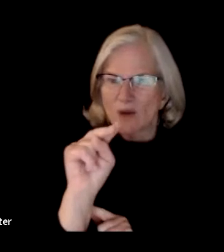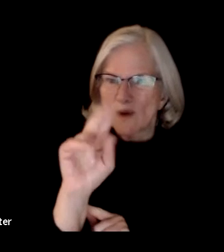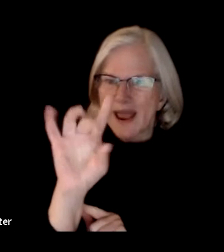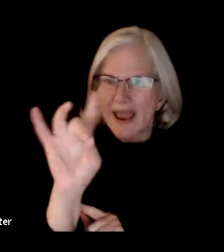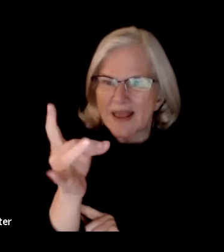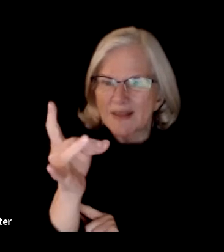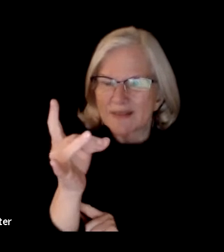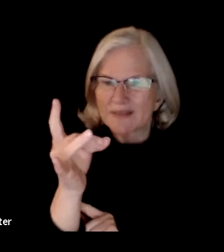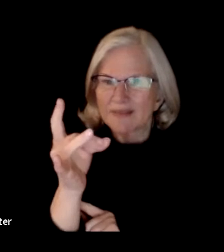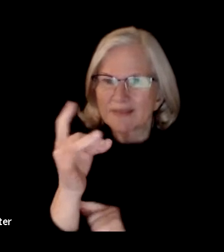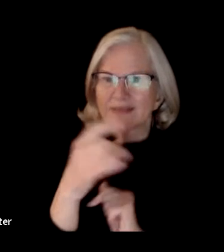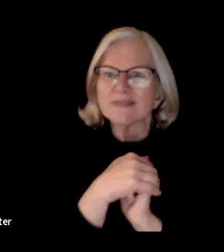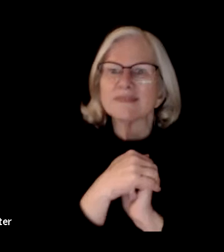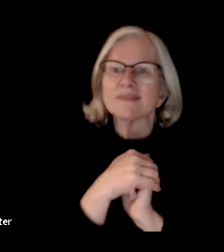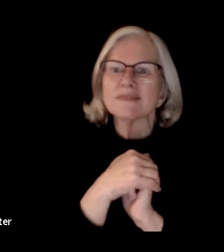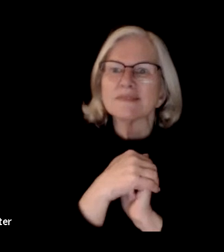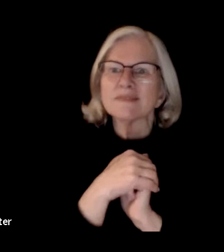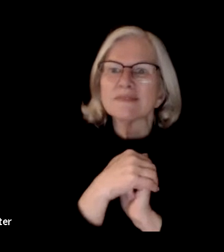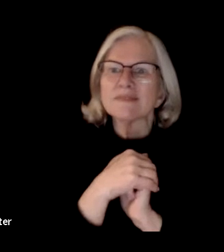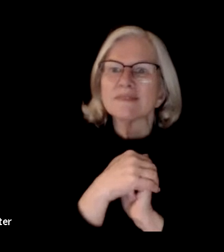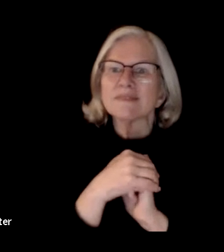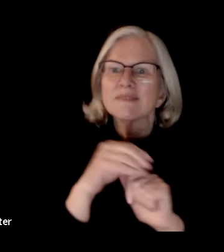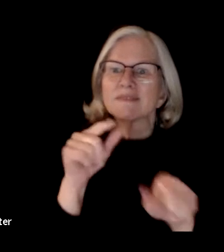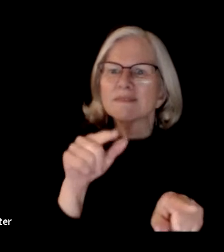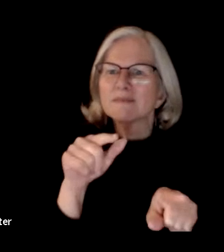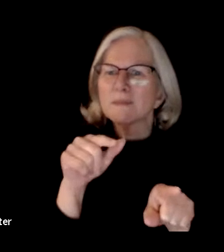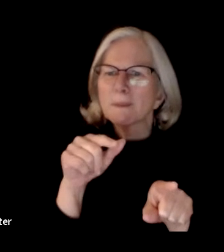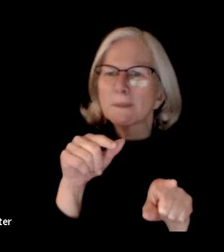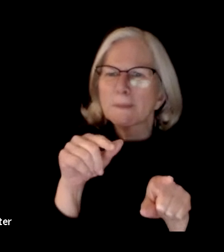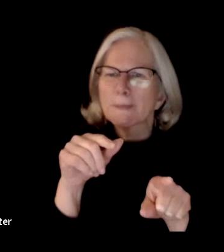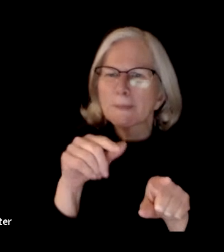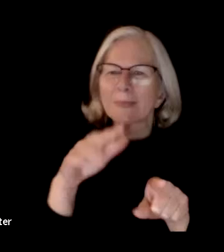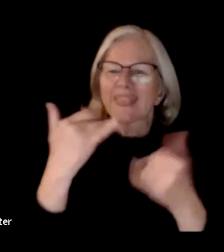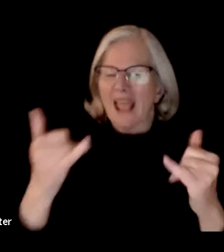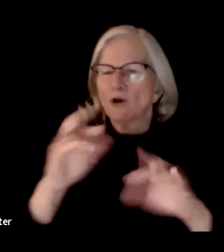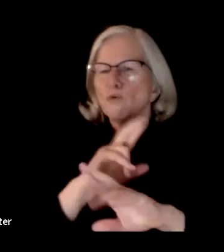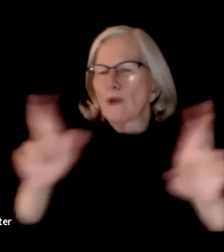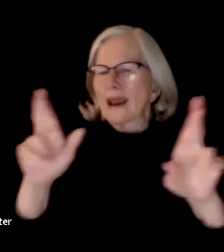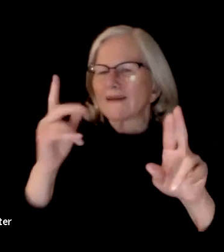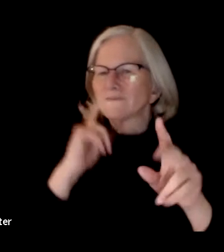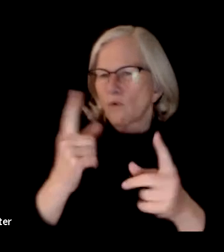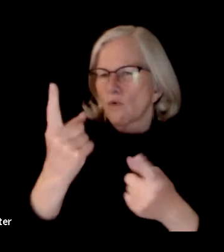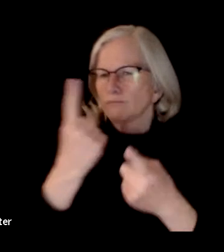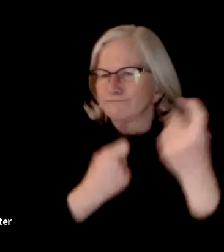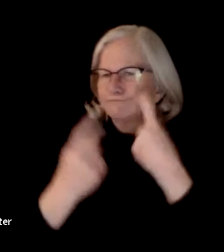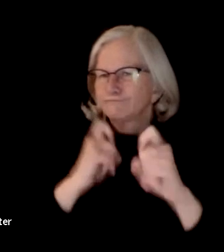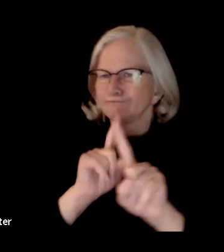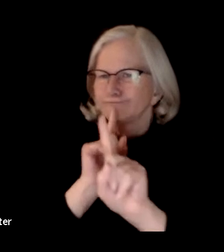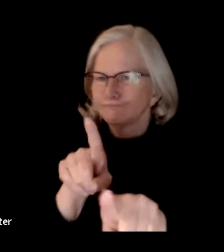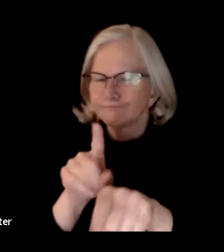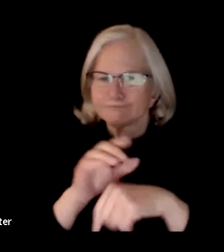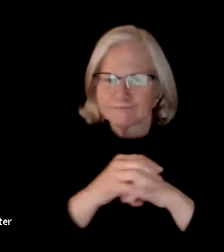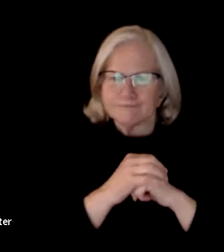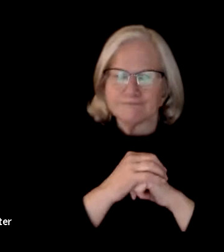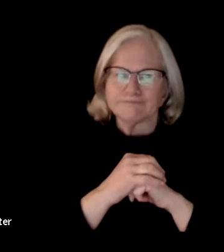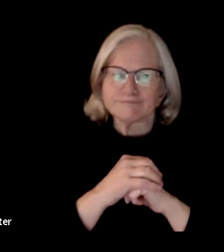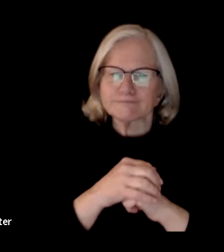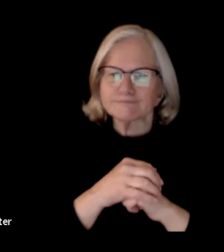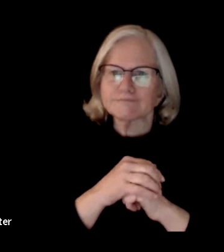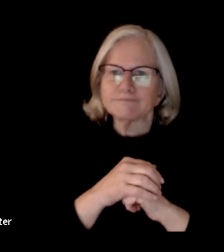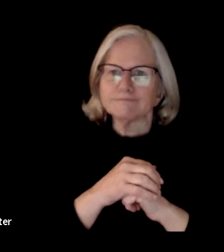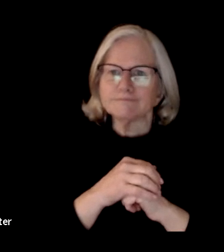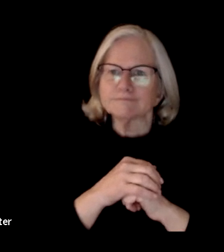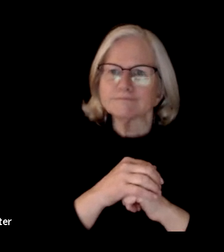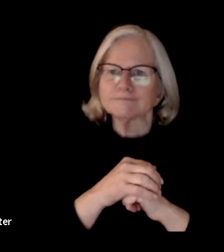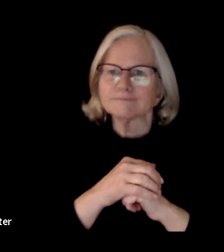Thanks, Sarah. Operator, we're ready to take questions. At this time, I would like to remind